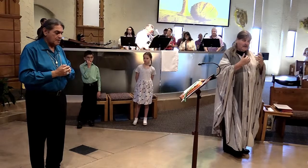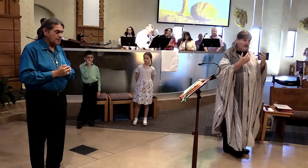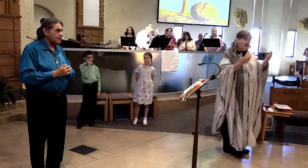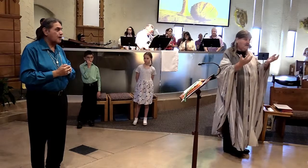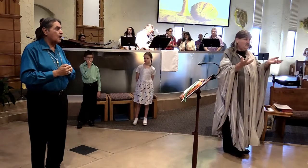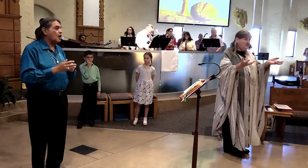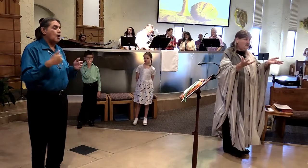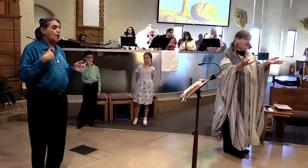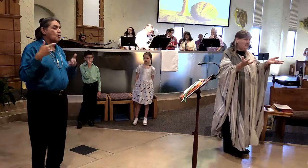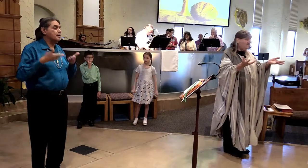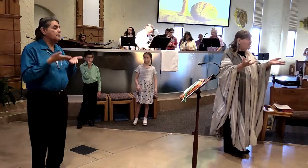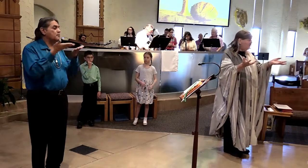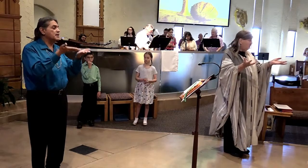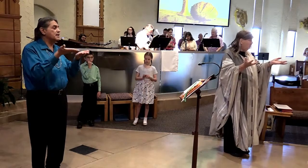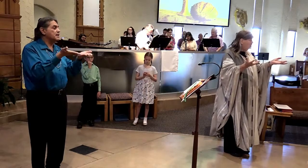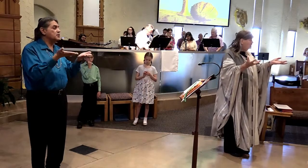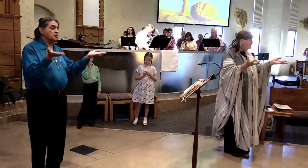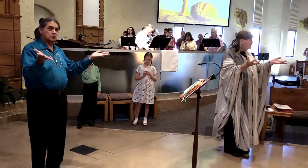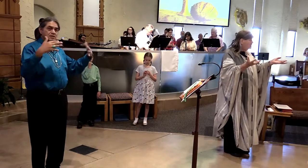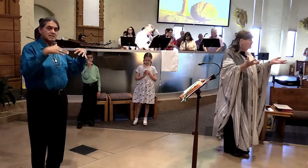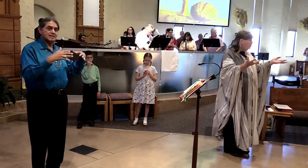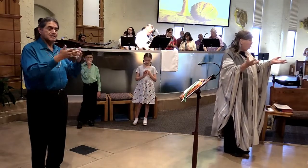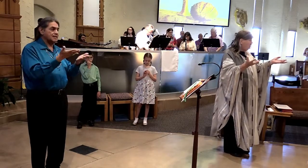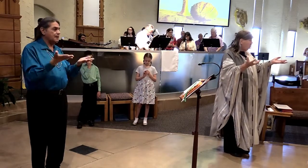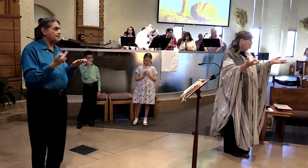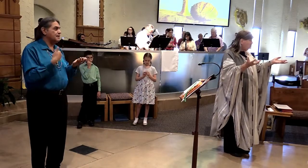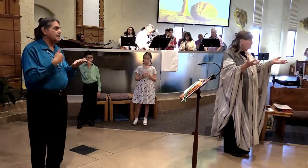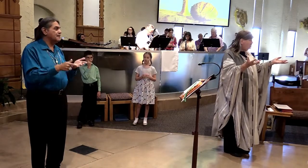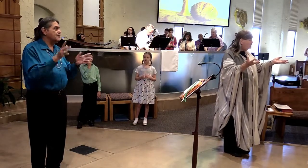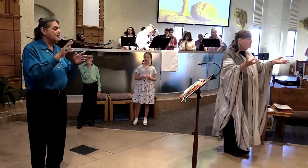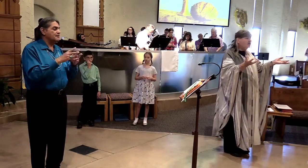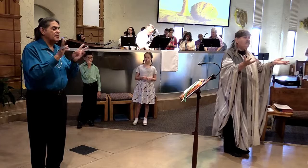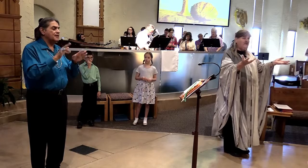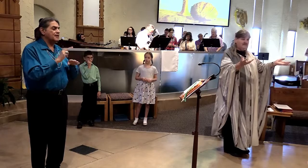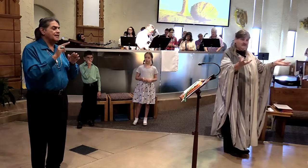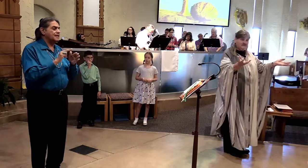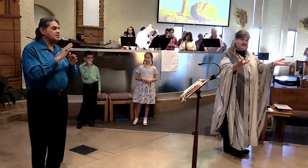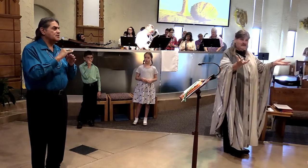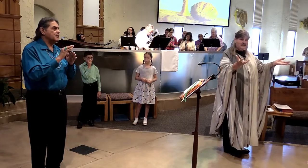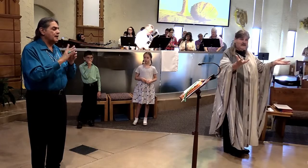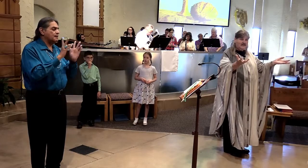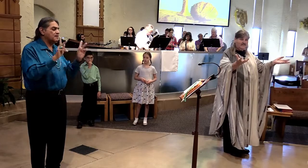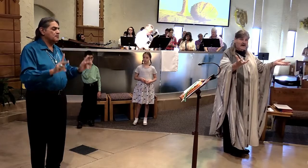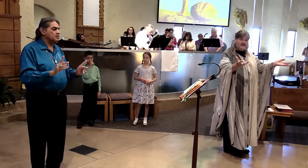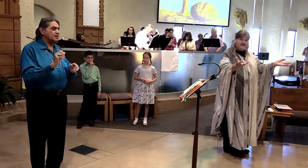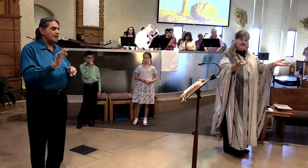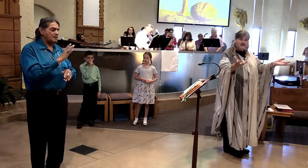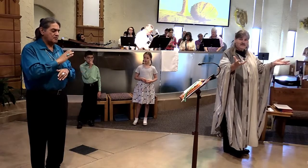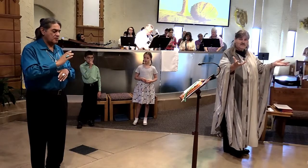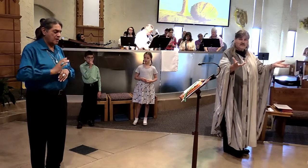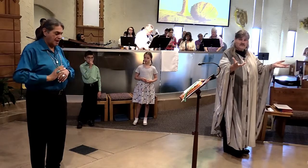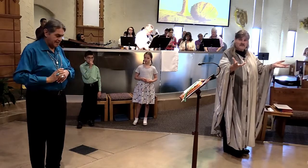We bring into this assembly the very nature and the very presence of